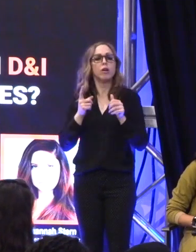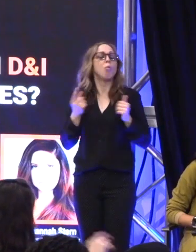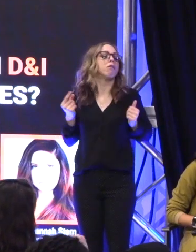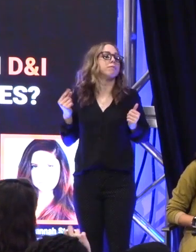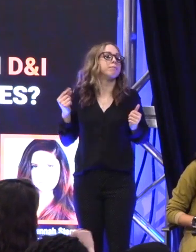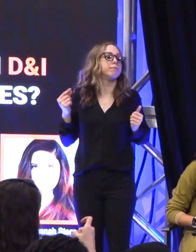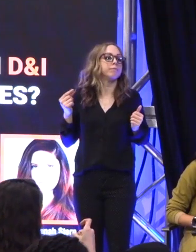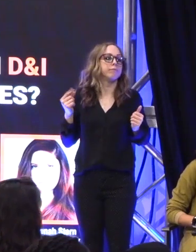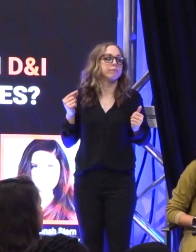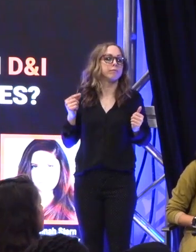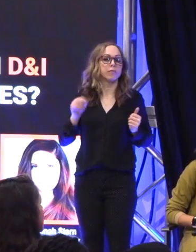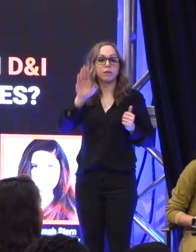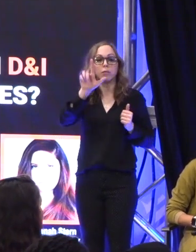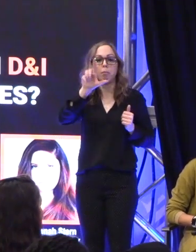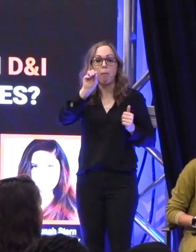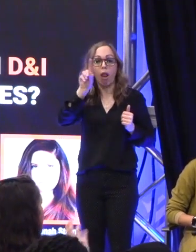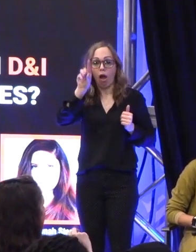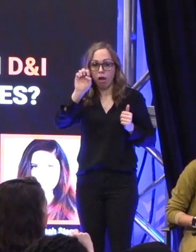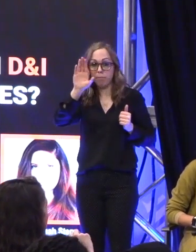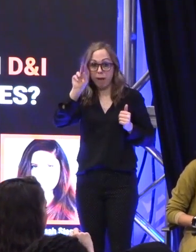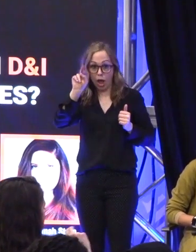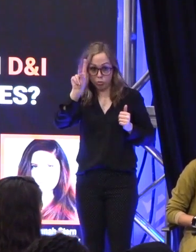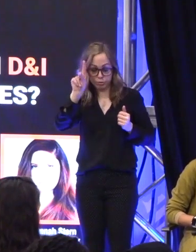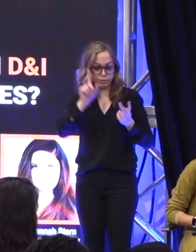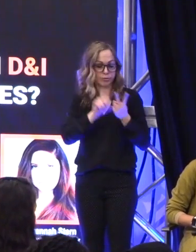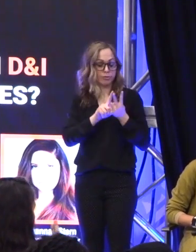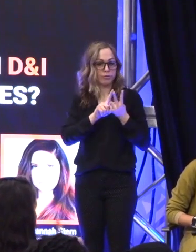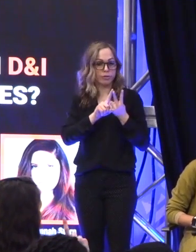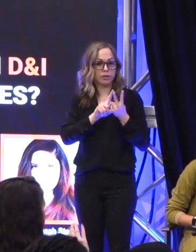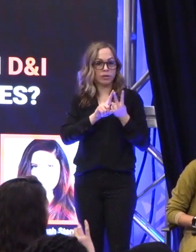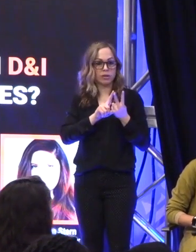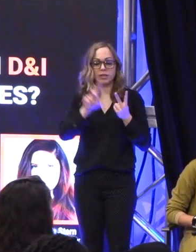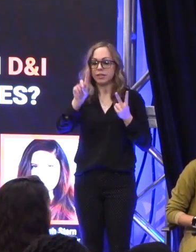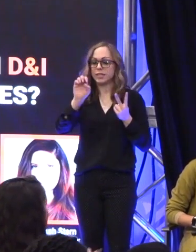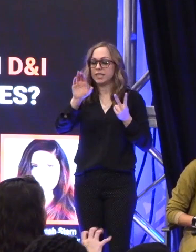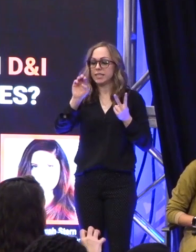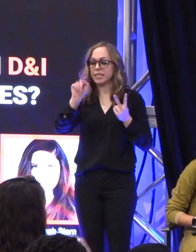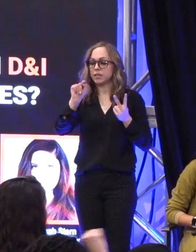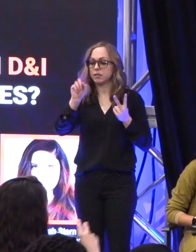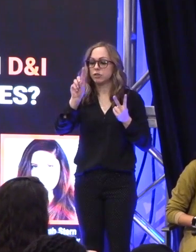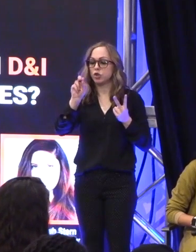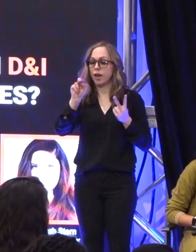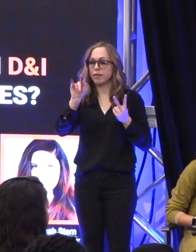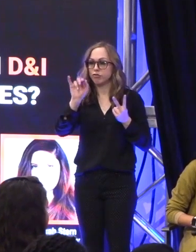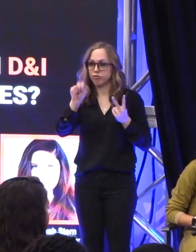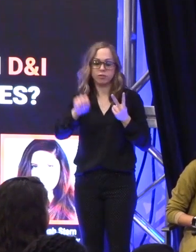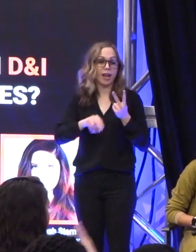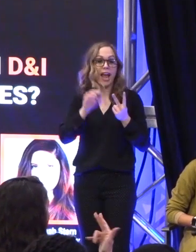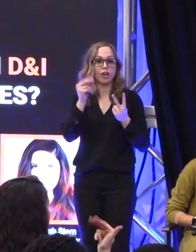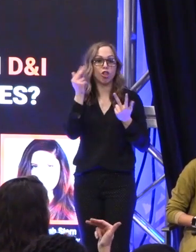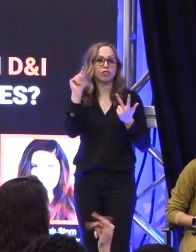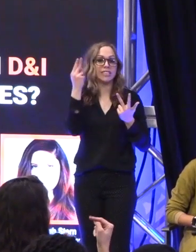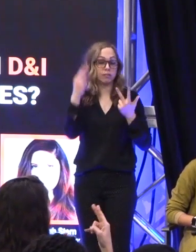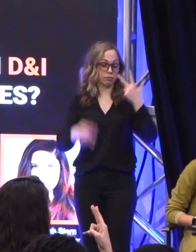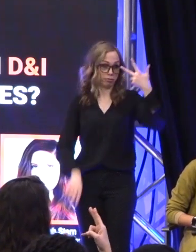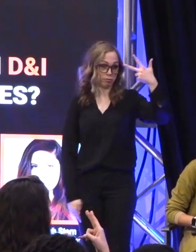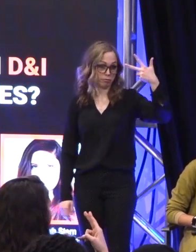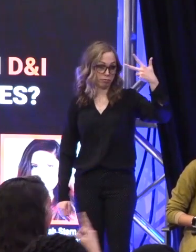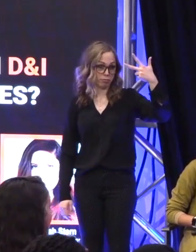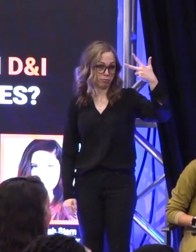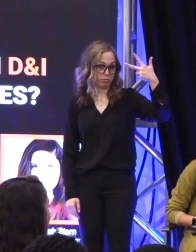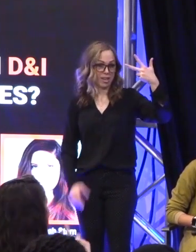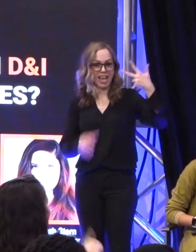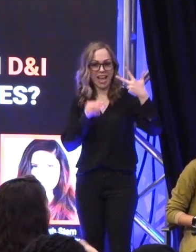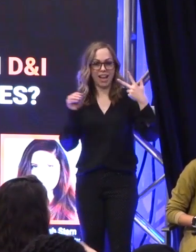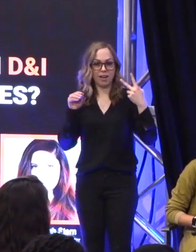was Mudbound, it was Beasts of No Nation, and it was 13th. And then When They See